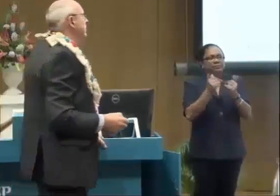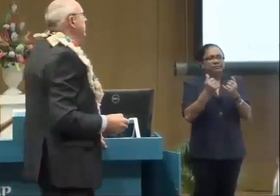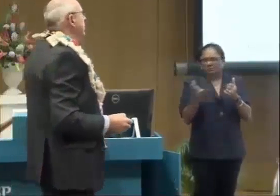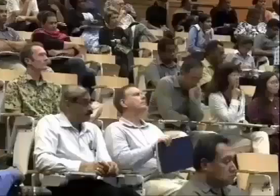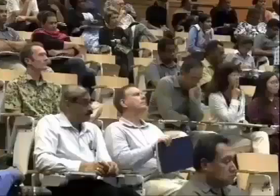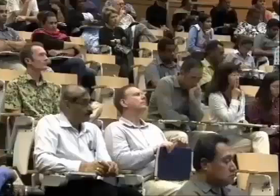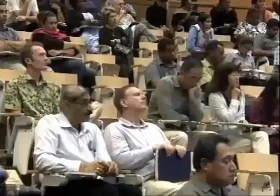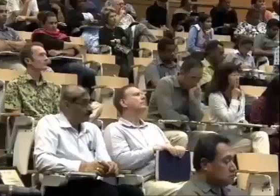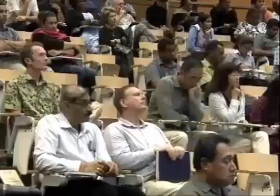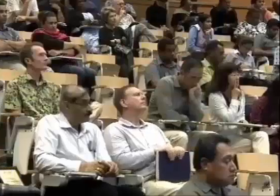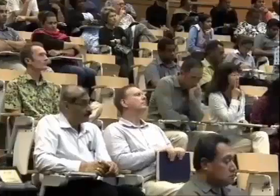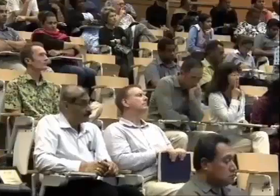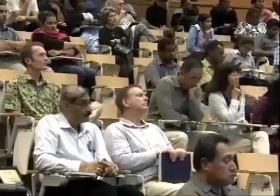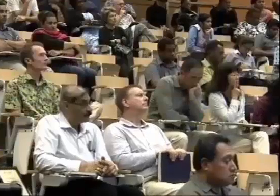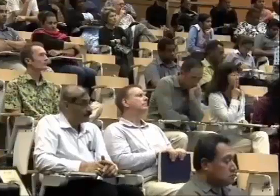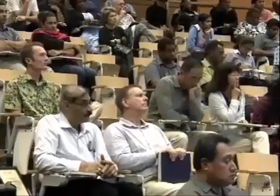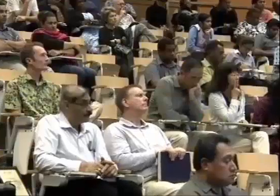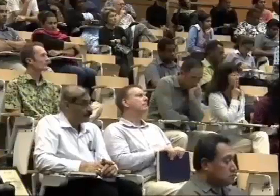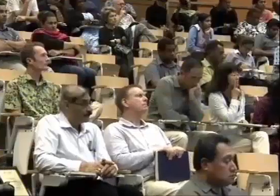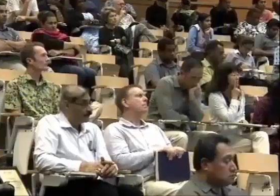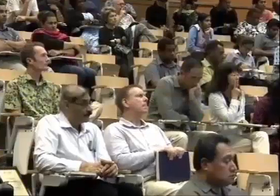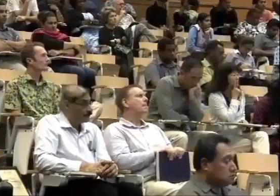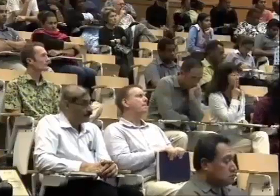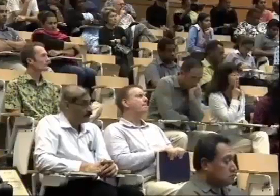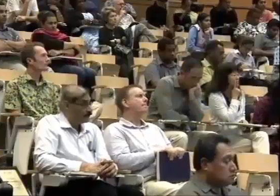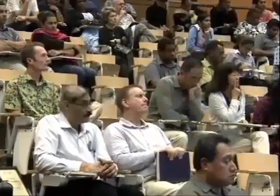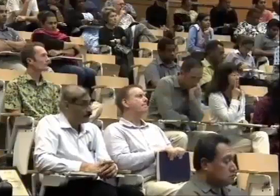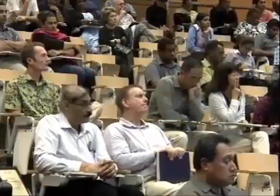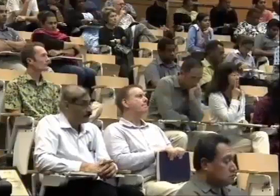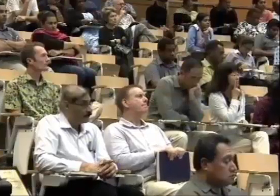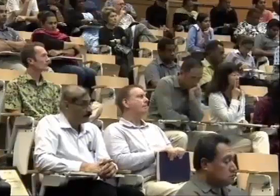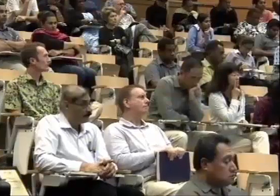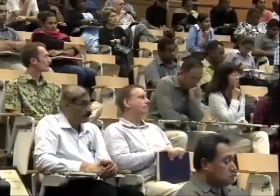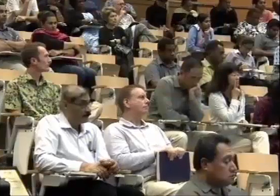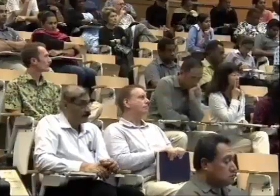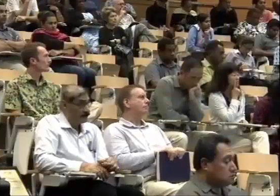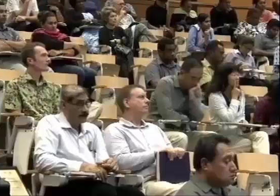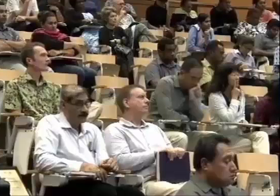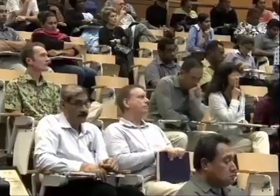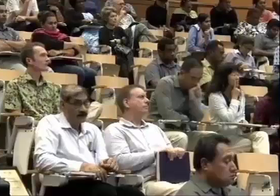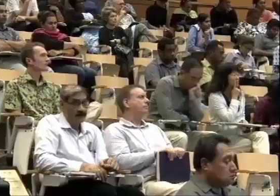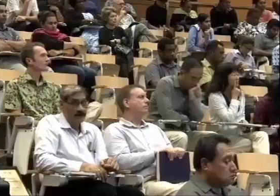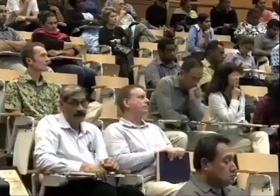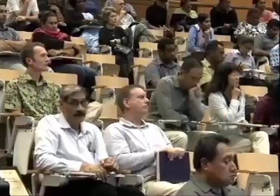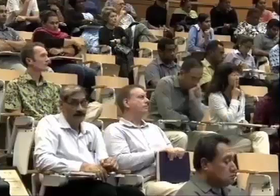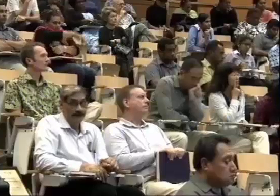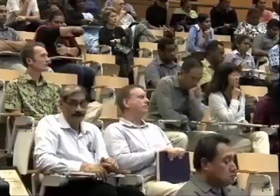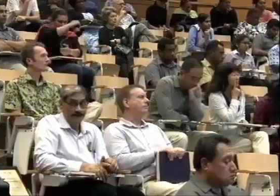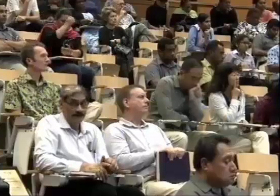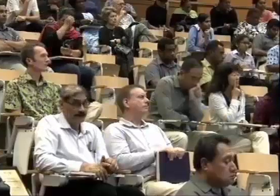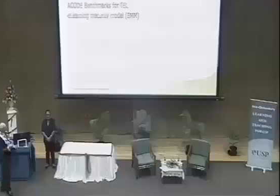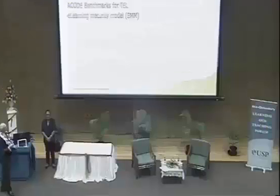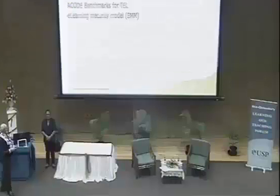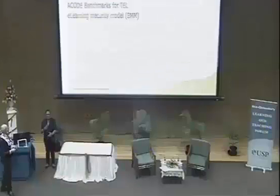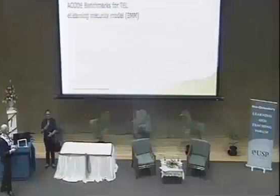tool. I think ACODE would like to develop a similar tool in the future to align with the